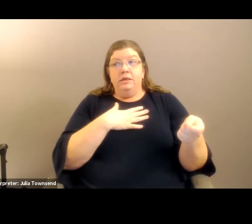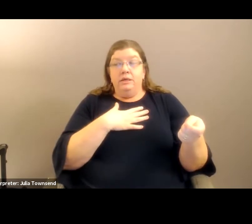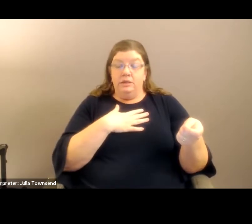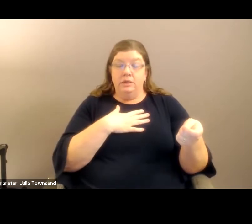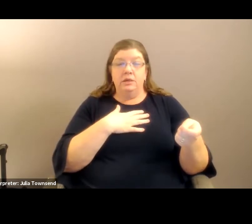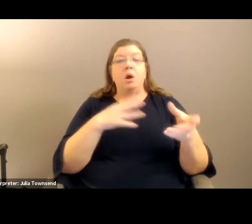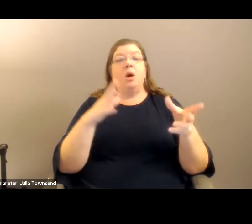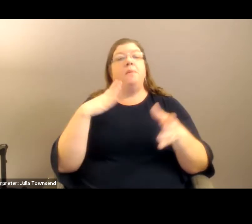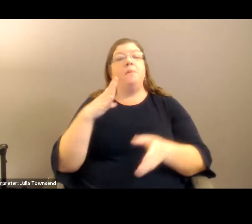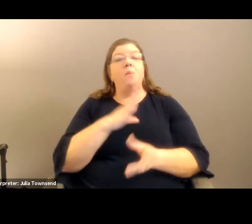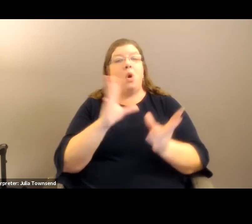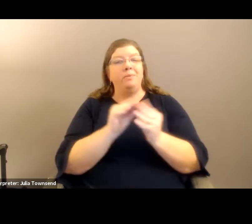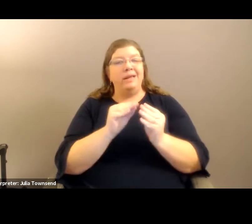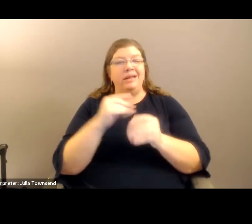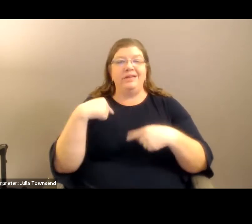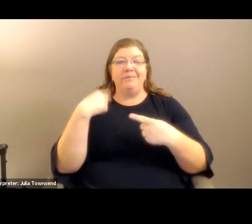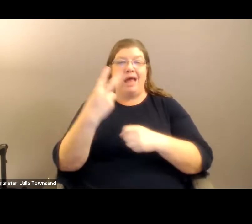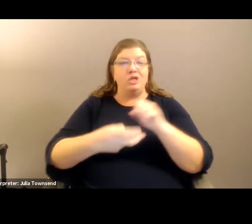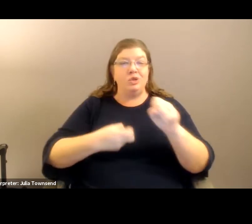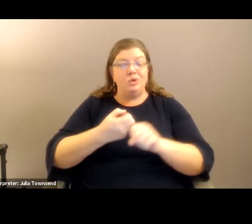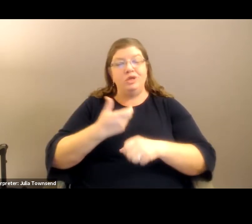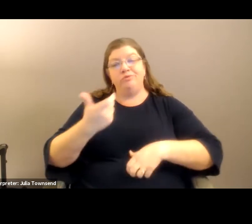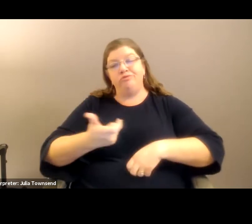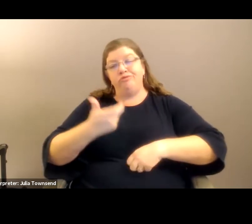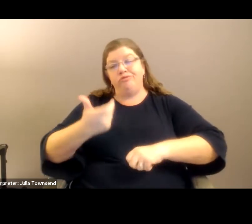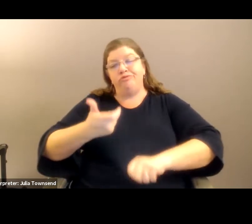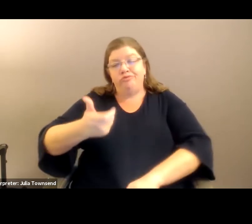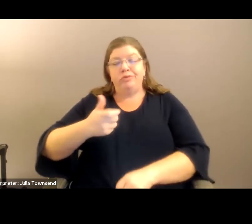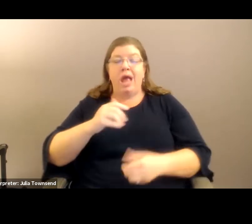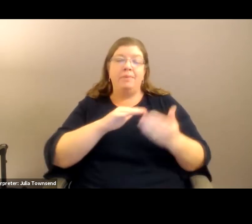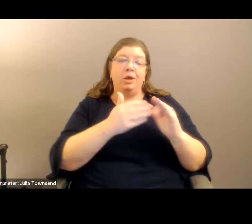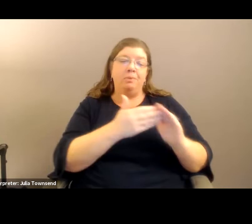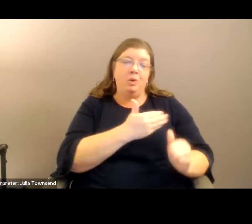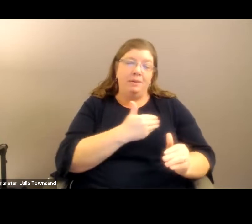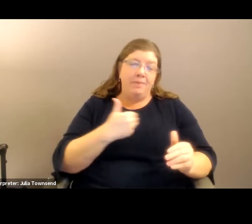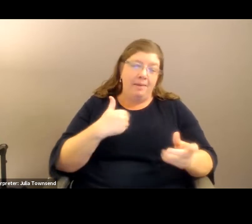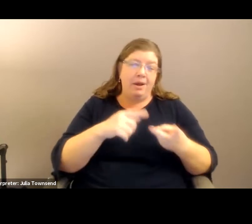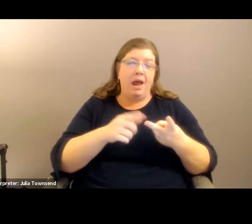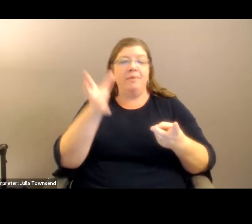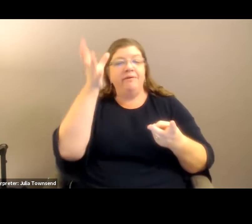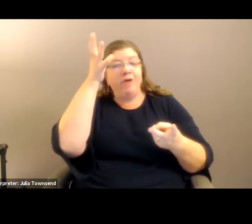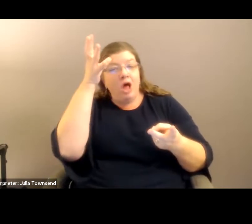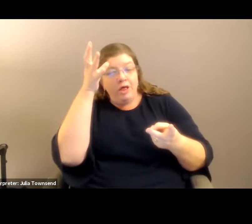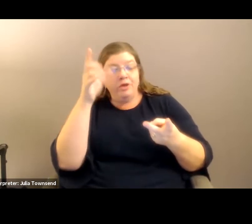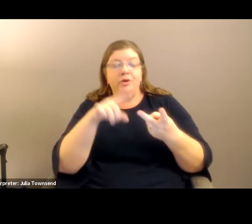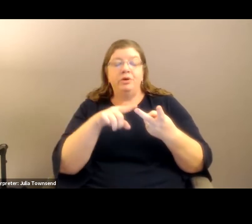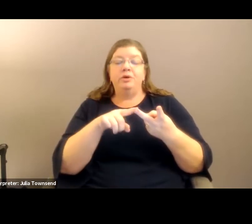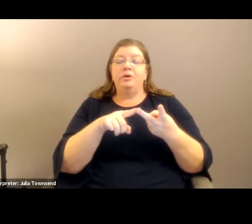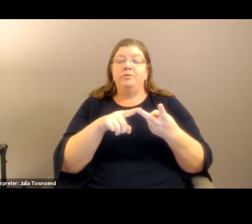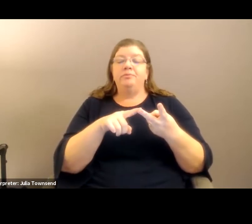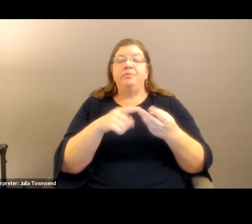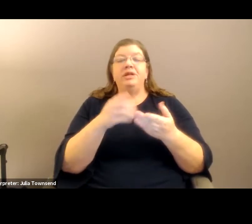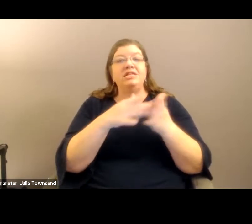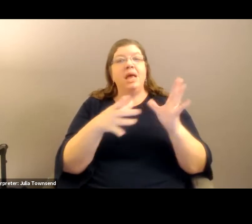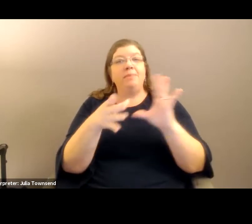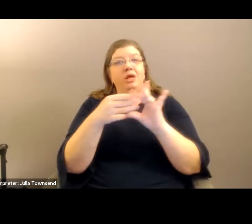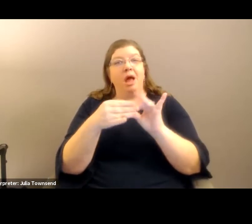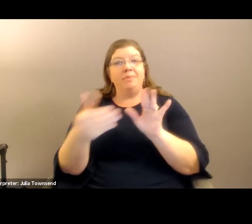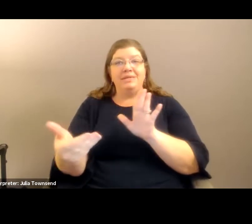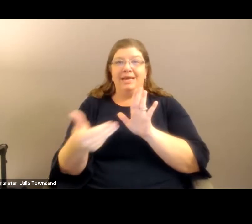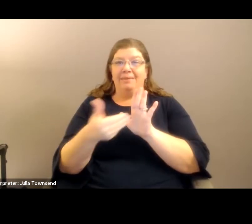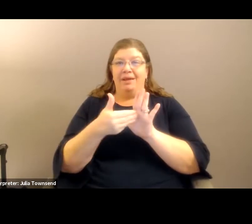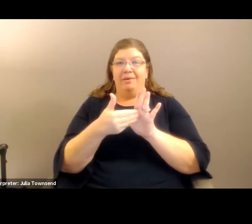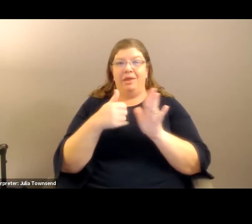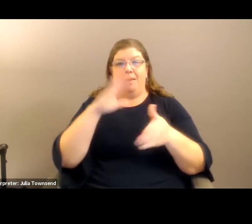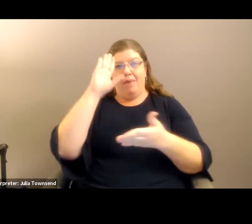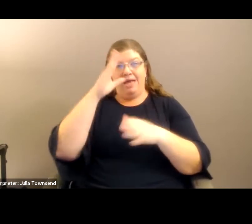meetings for 2 years now. I'm a community member, I'm a father. I think some of the comments against me are that I took my